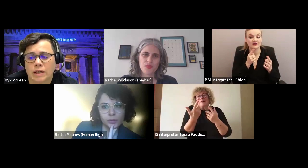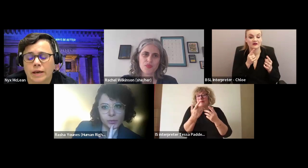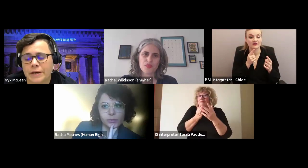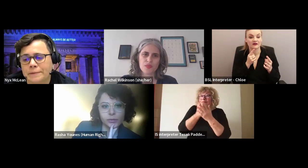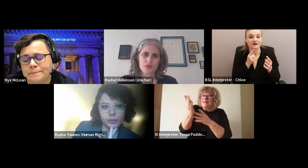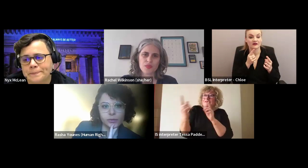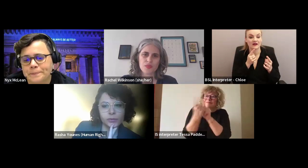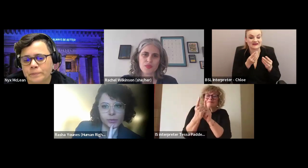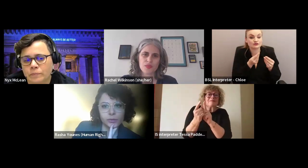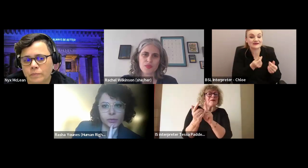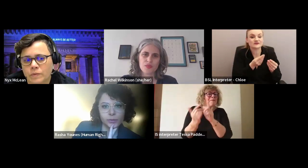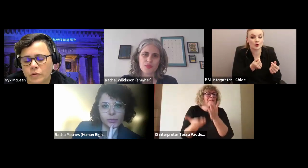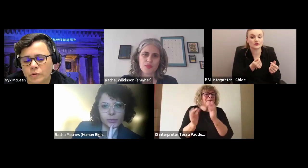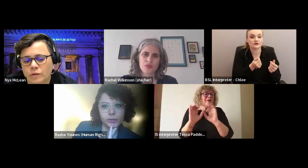resource.